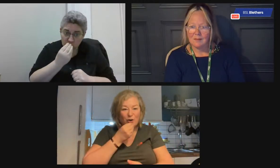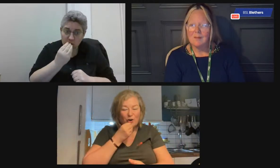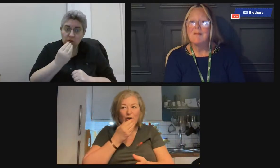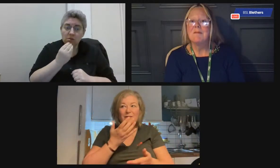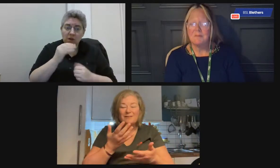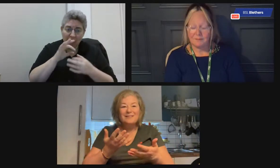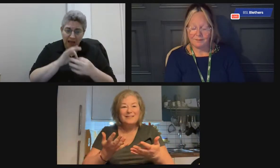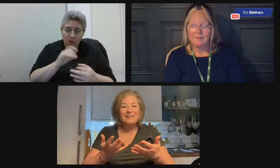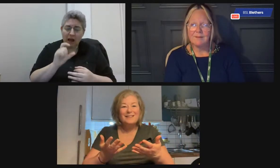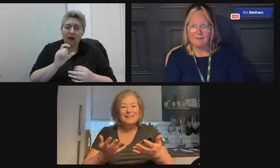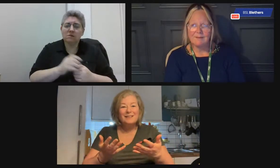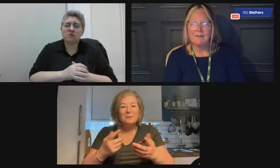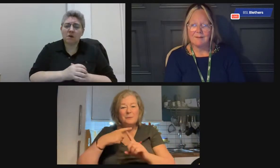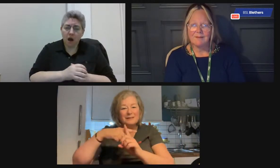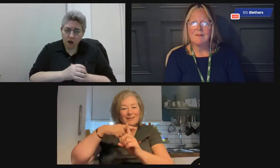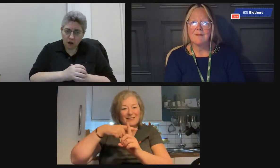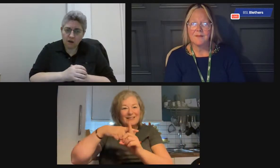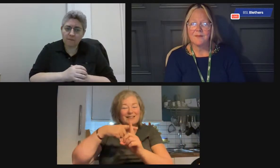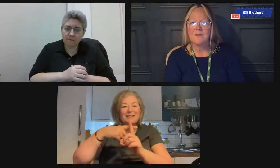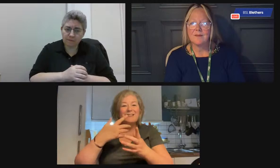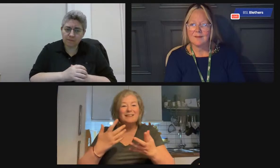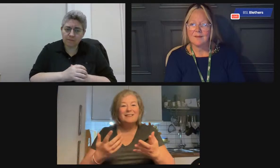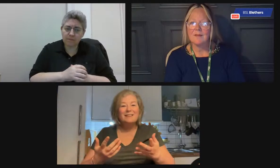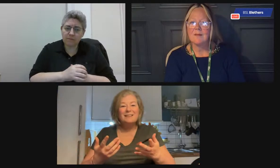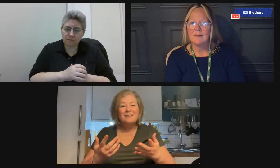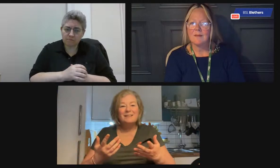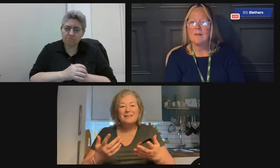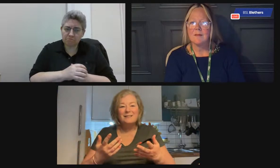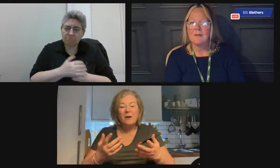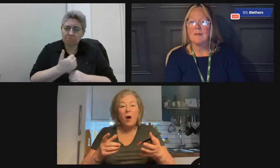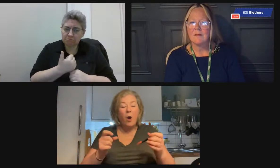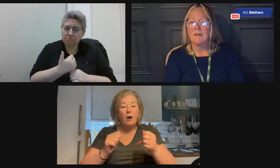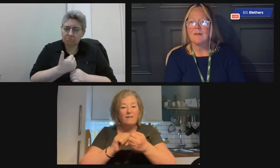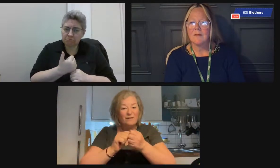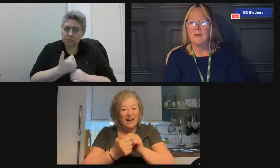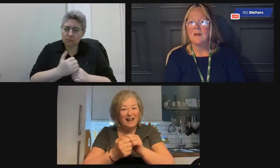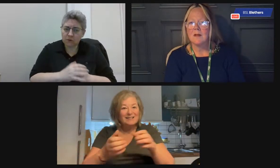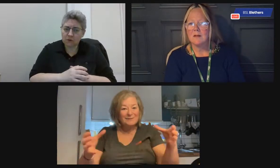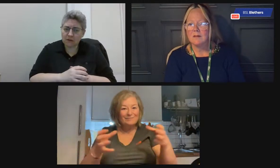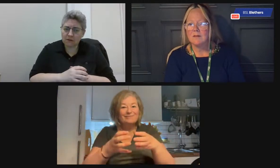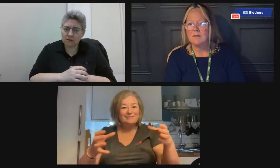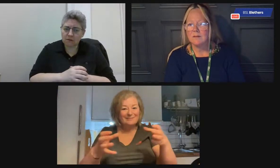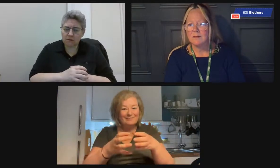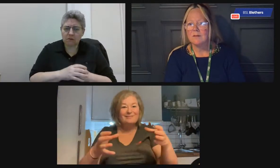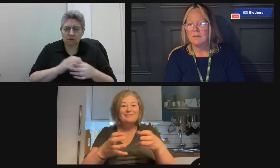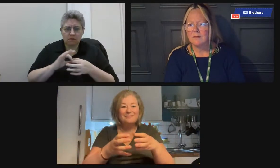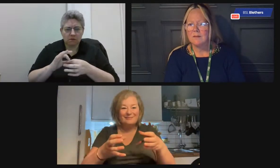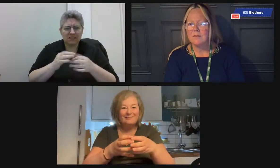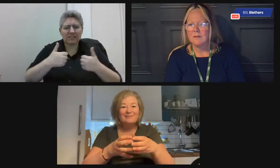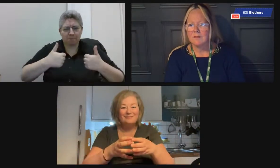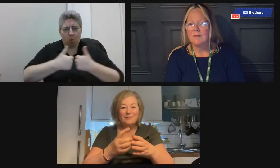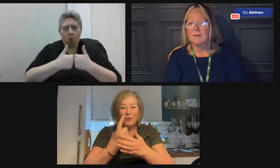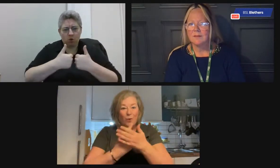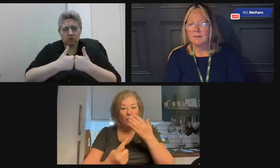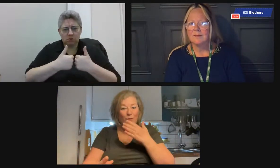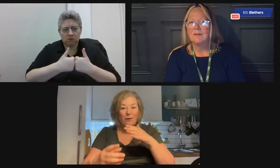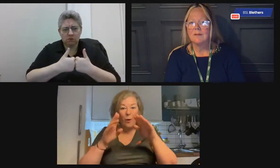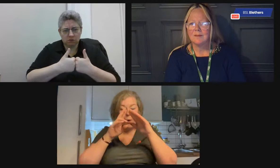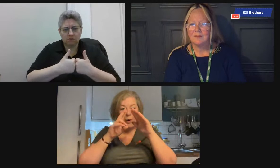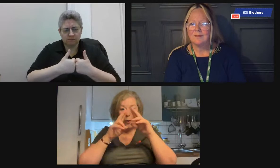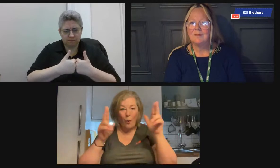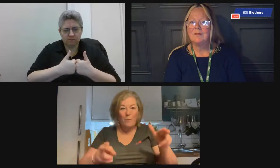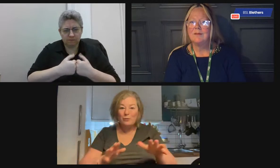Exercise, diet, how for you when you're going through chemo, how to eat properly. Also about